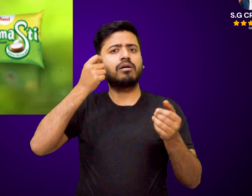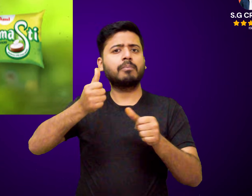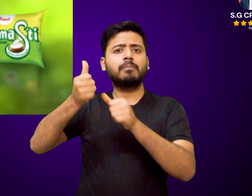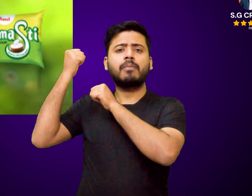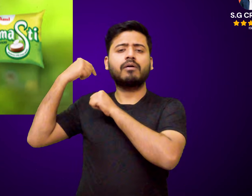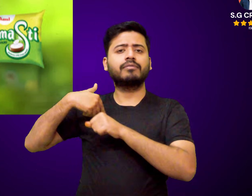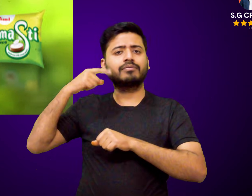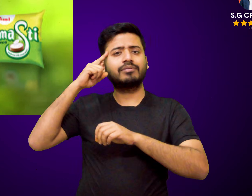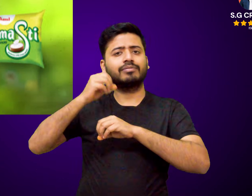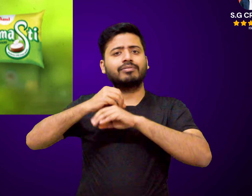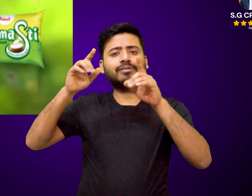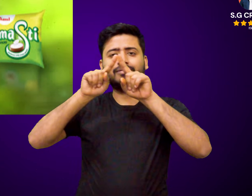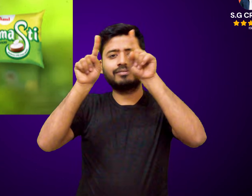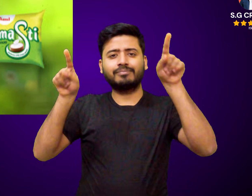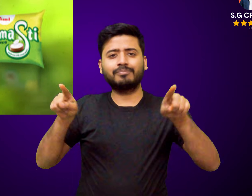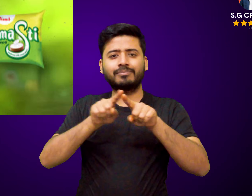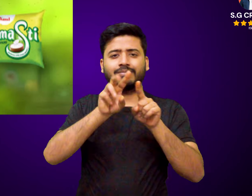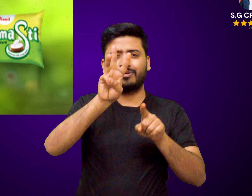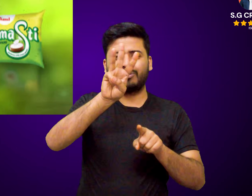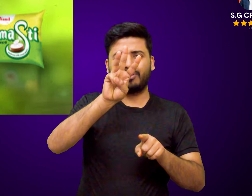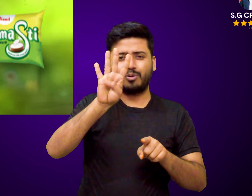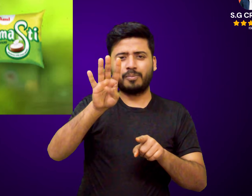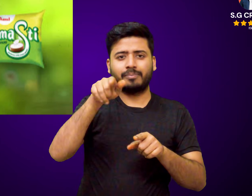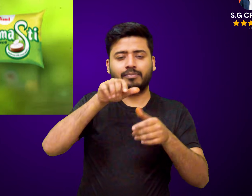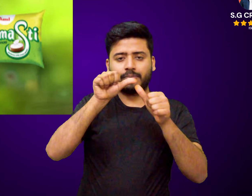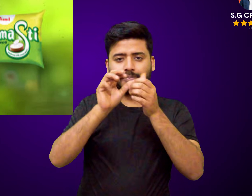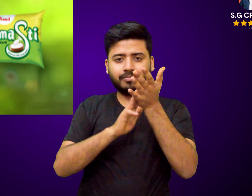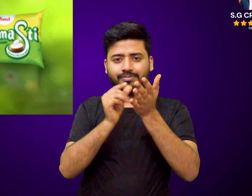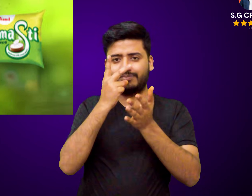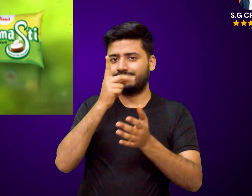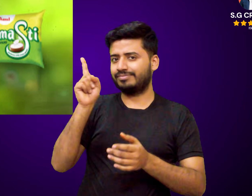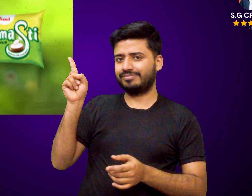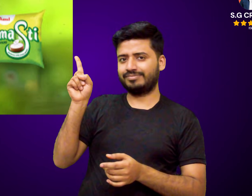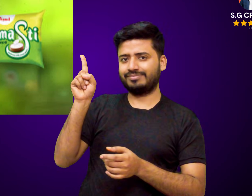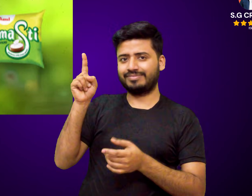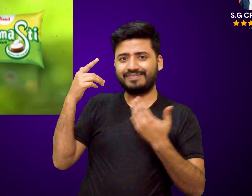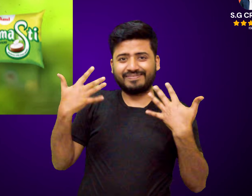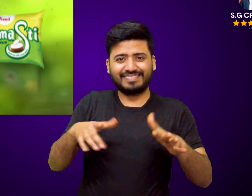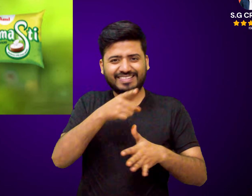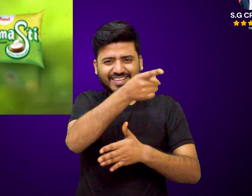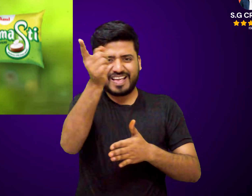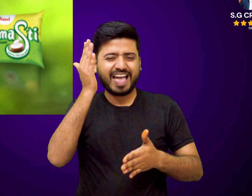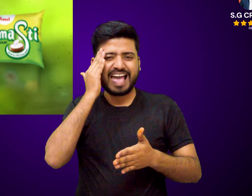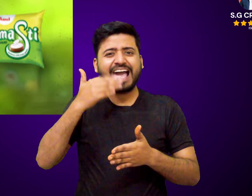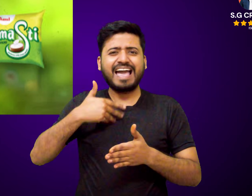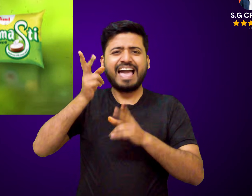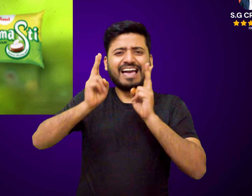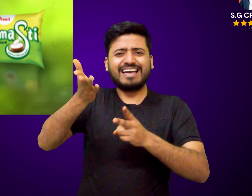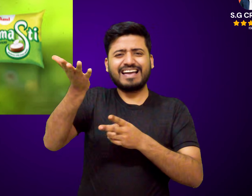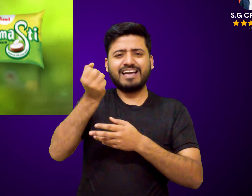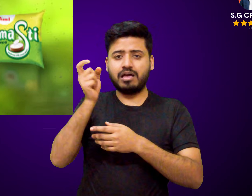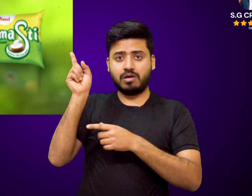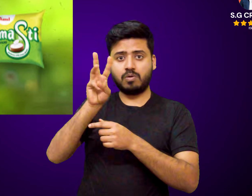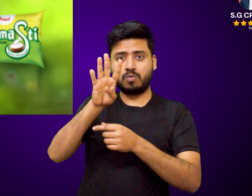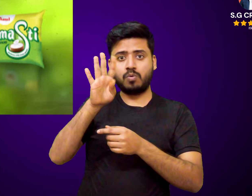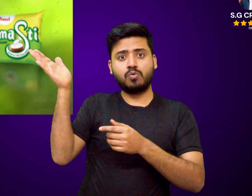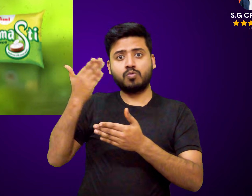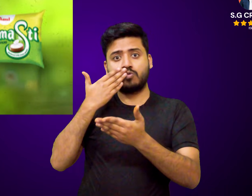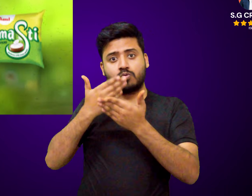here is a summary of where things stand. The latest lab results, Eureka Labs, safety confirmation. The latest retest conducted through